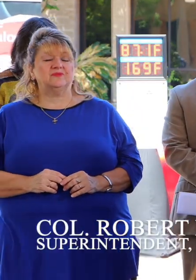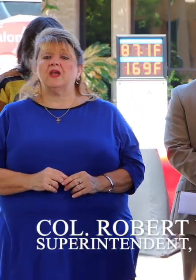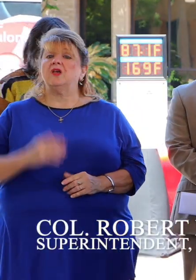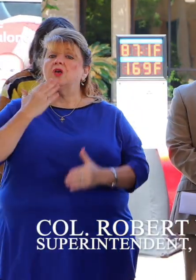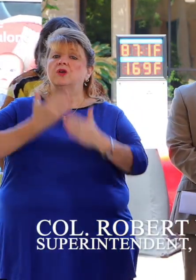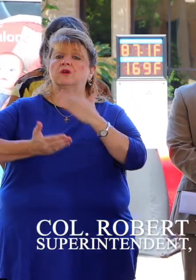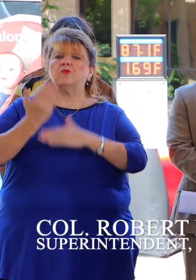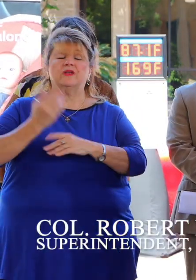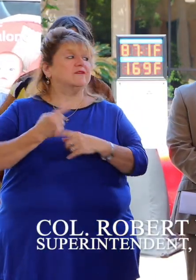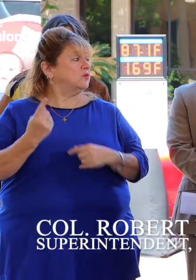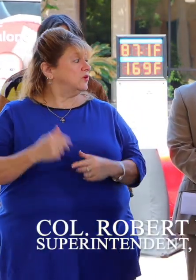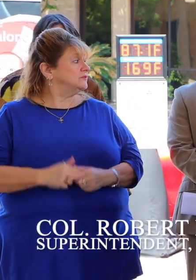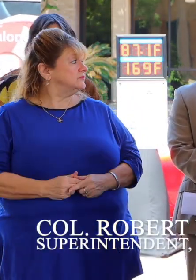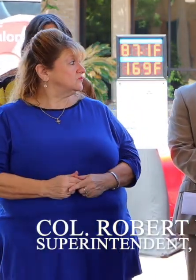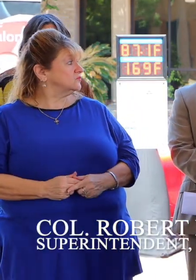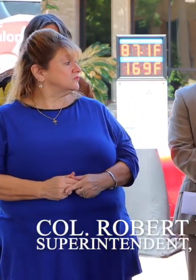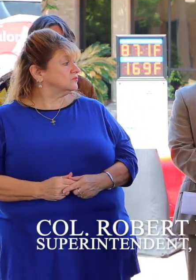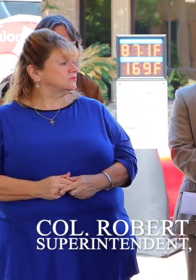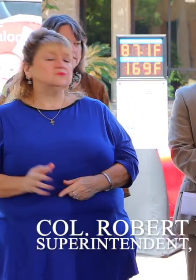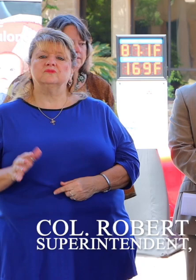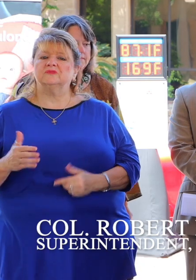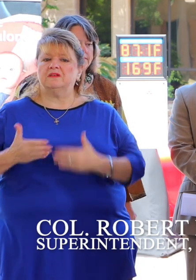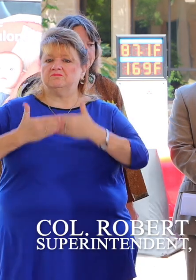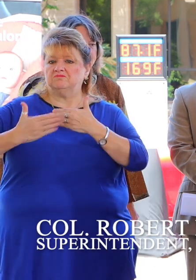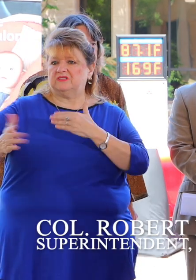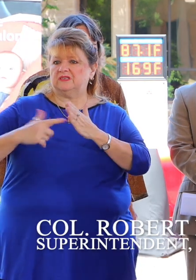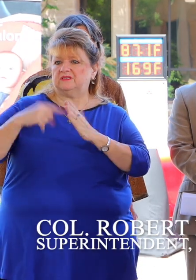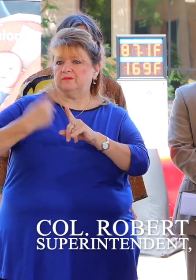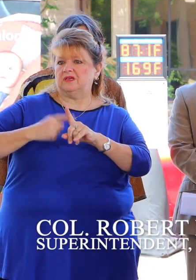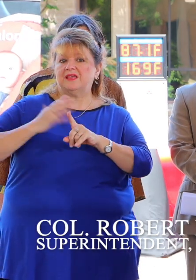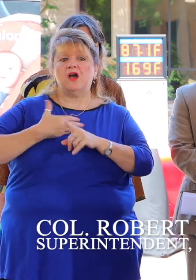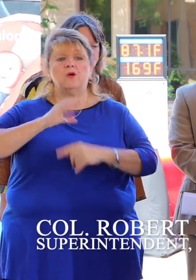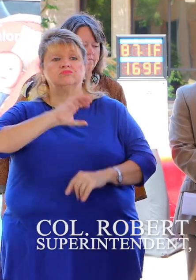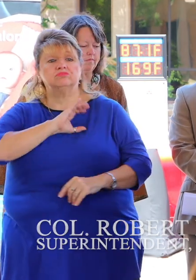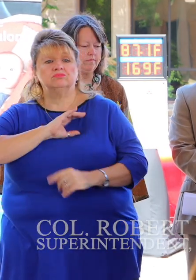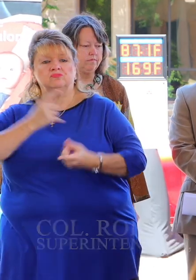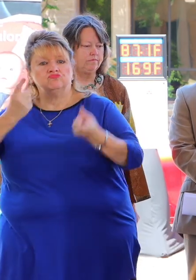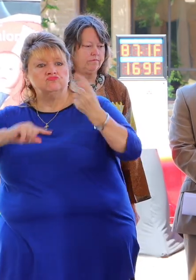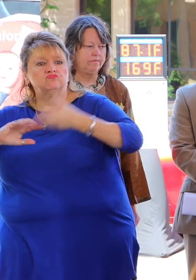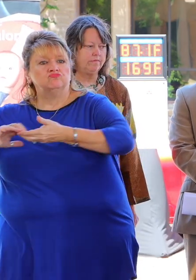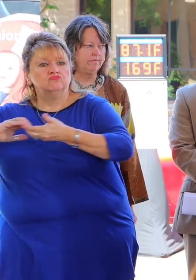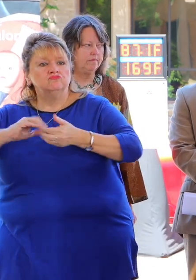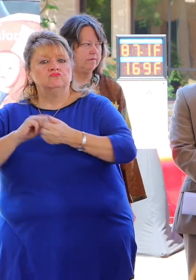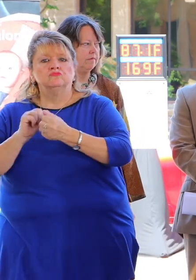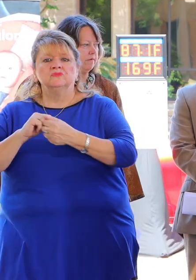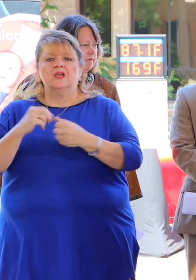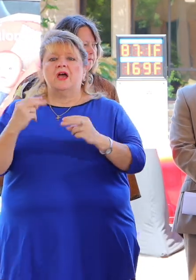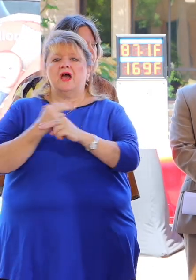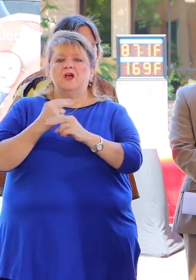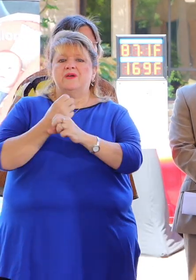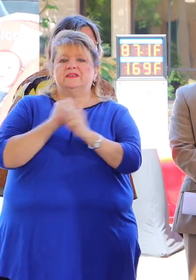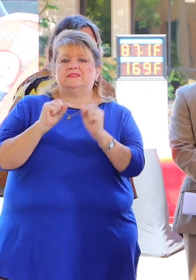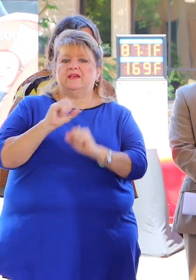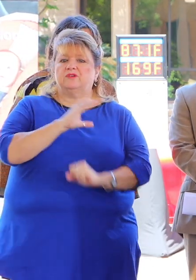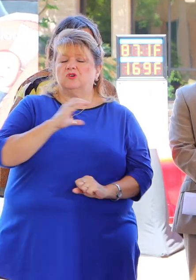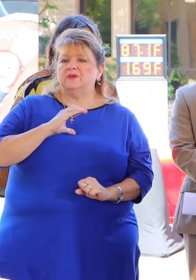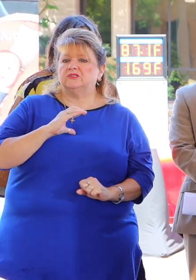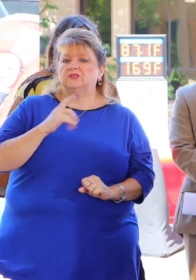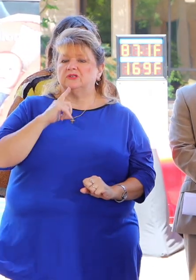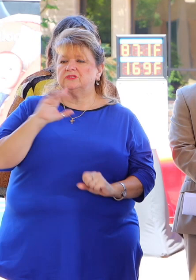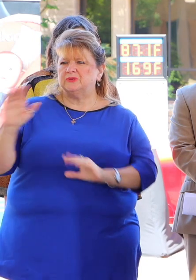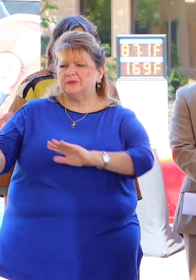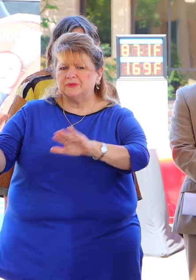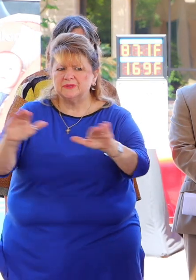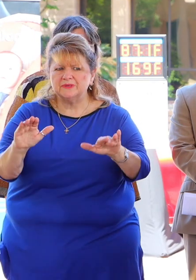Good morning, everyone. Throughout the month, our troopers are collaborating with Louisiana Highway Safety Commission to raise awareness of